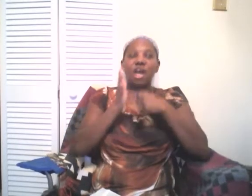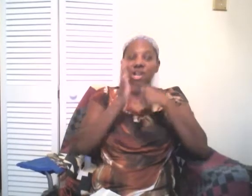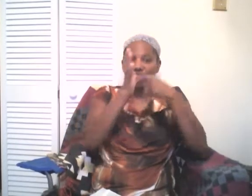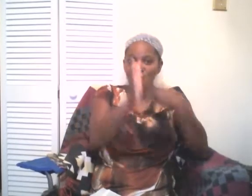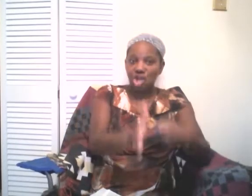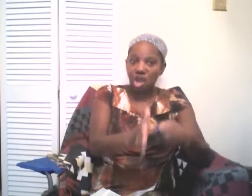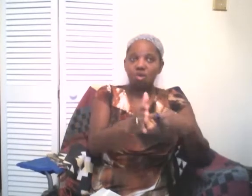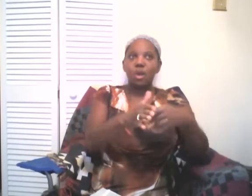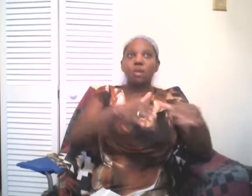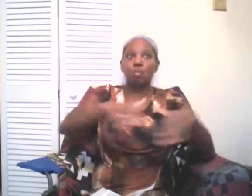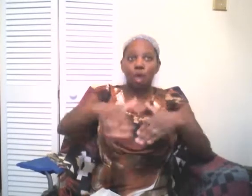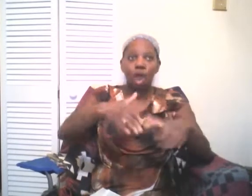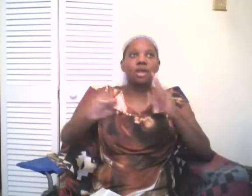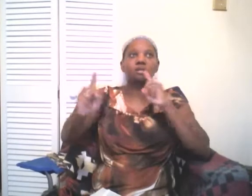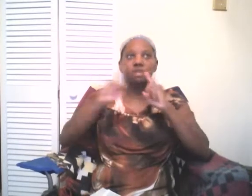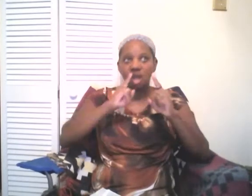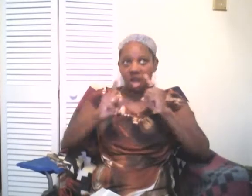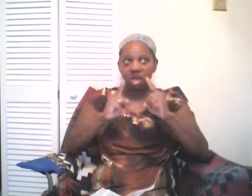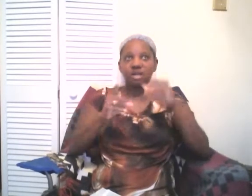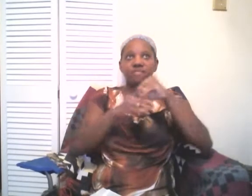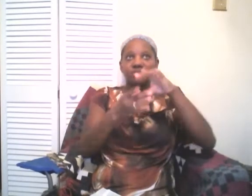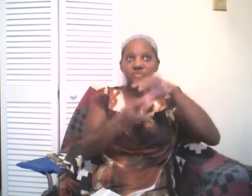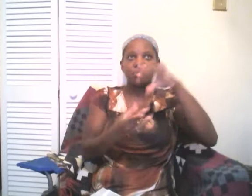to show and walk and talk